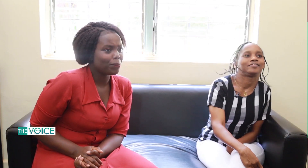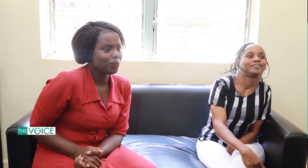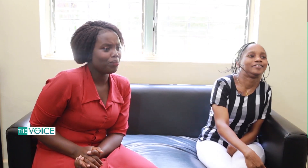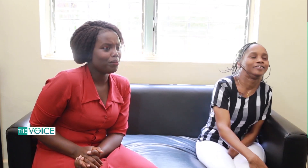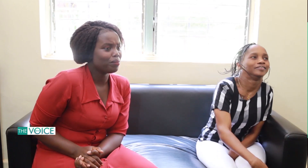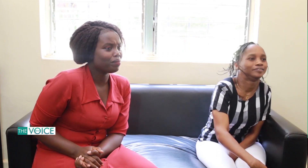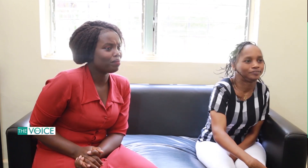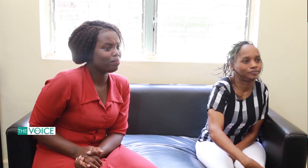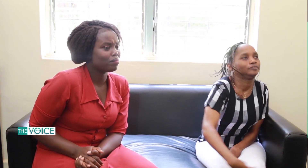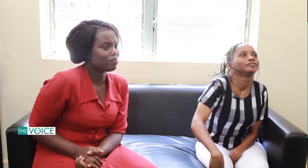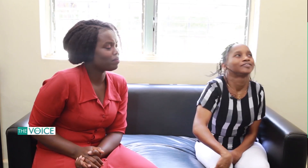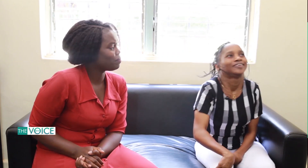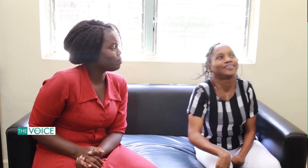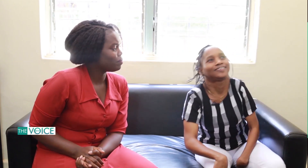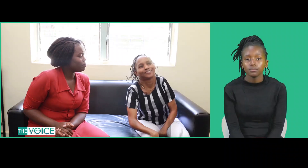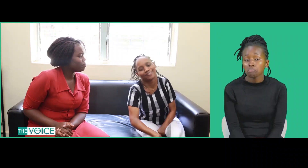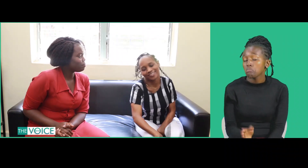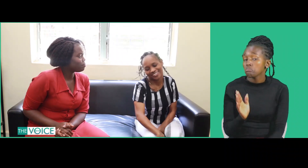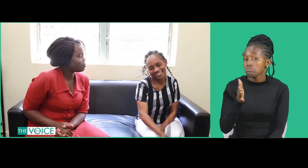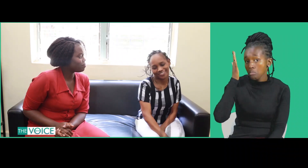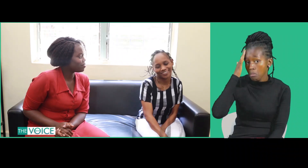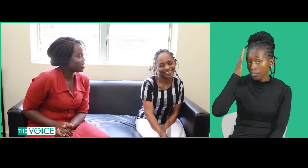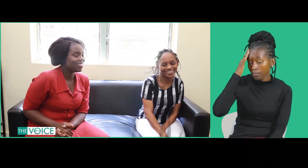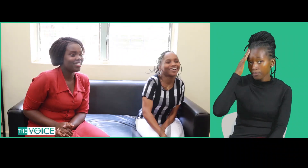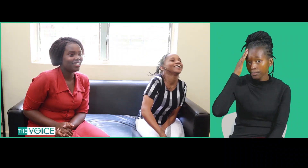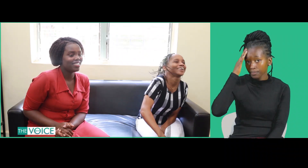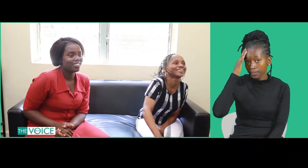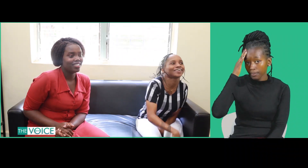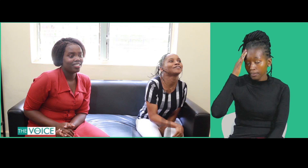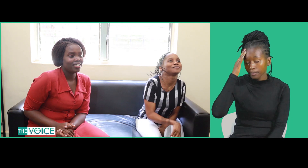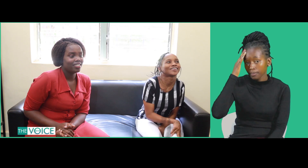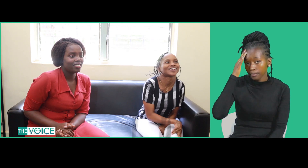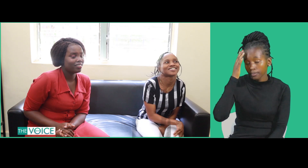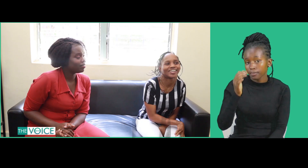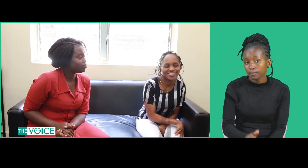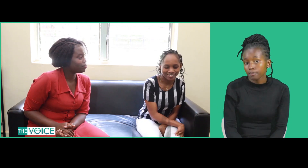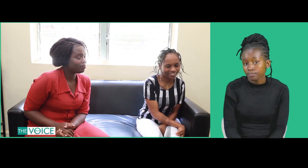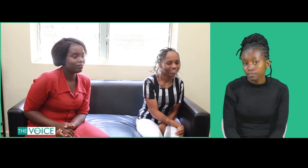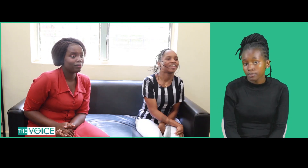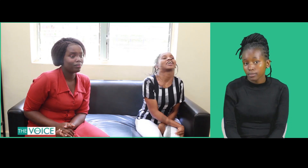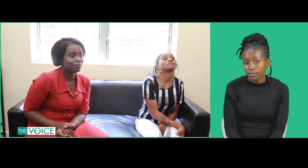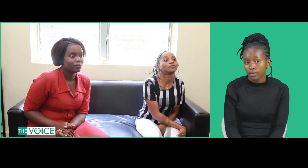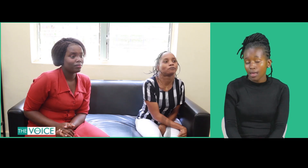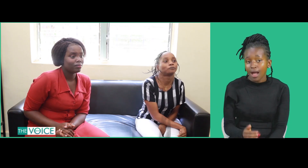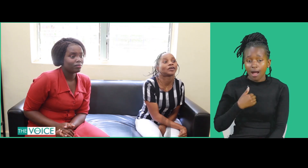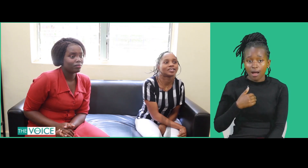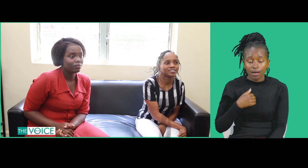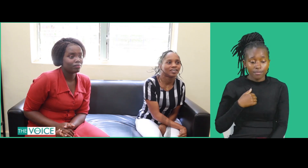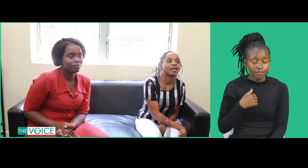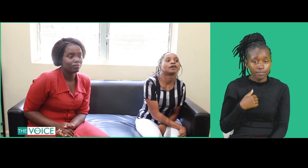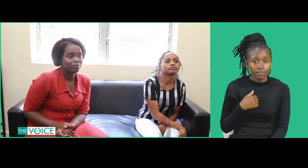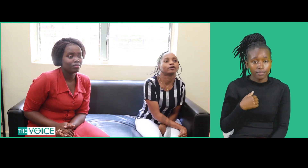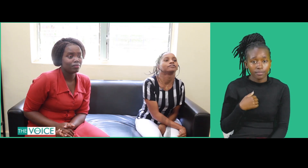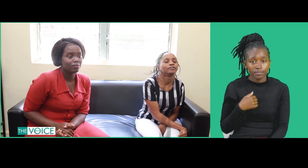and around that issue? You know, as a Bible tells us that people